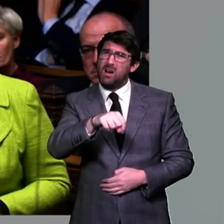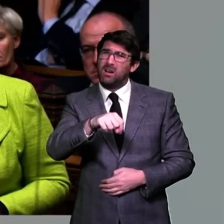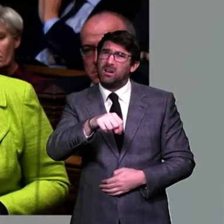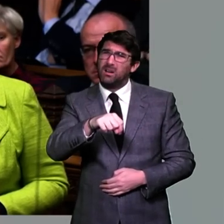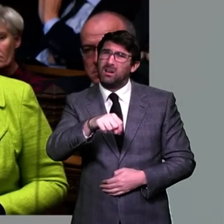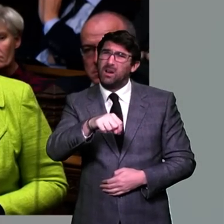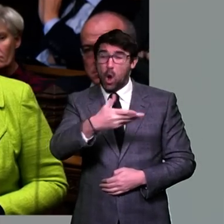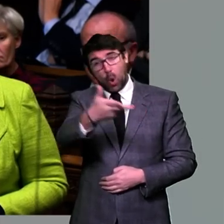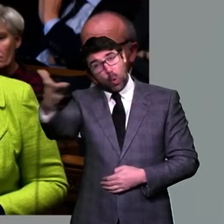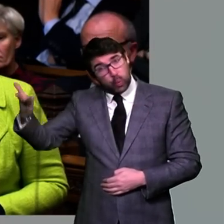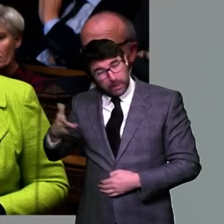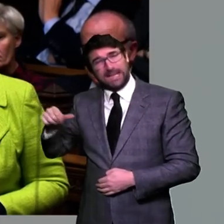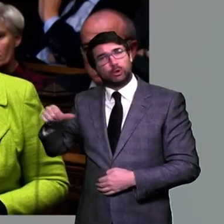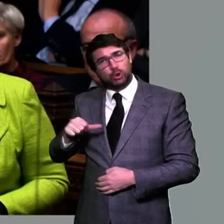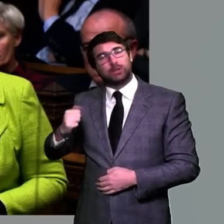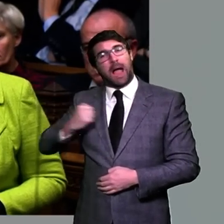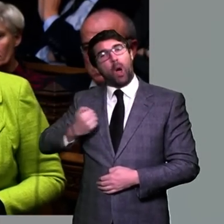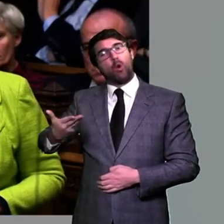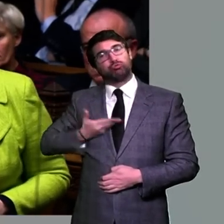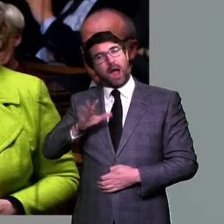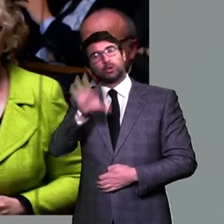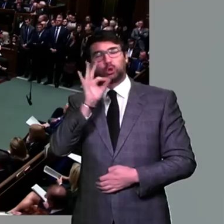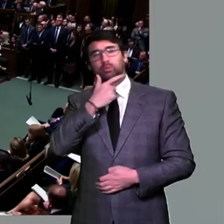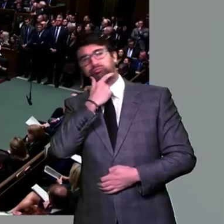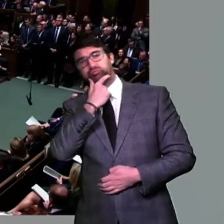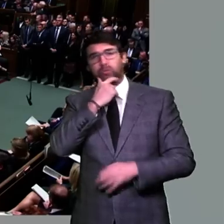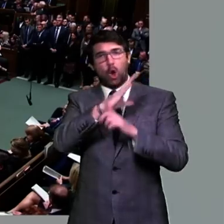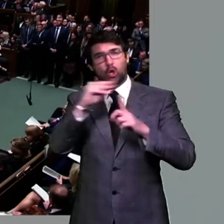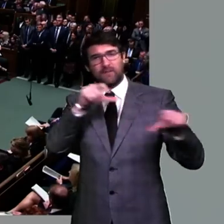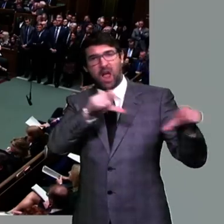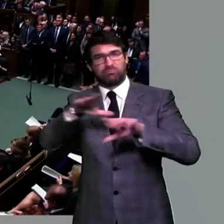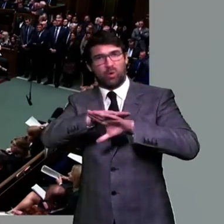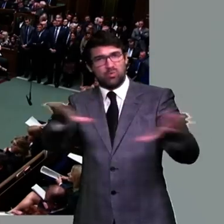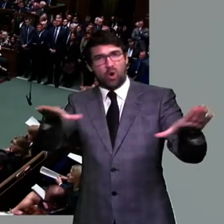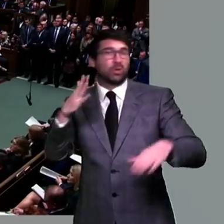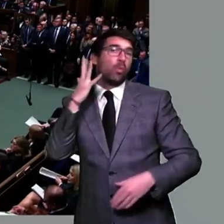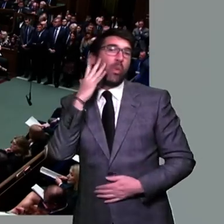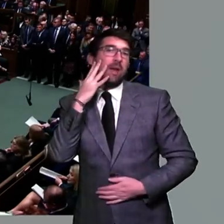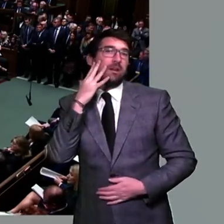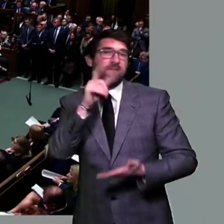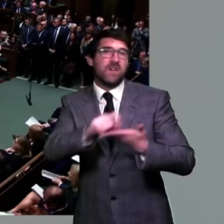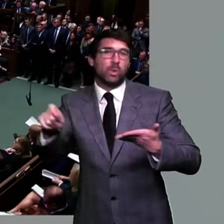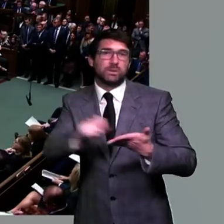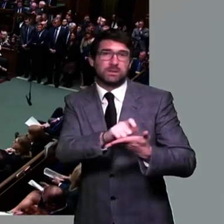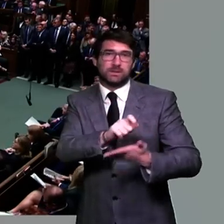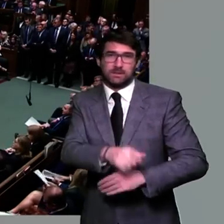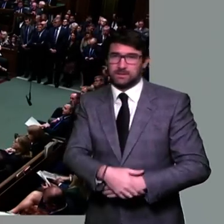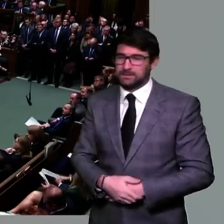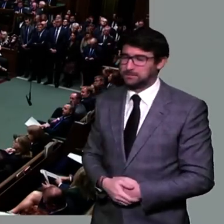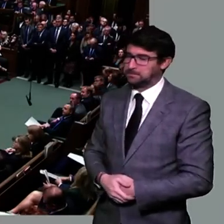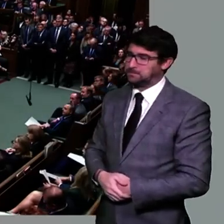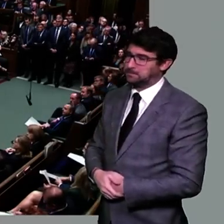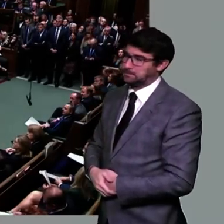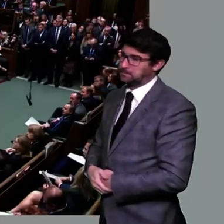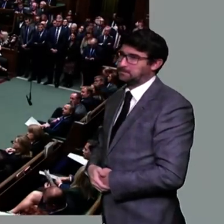will voters get their say on this disastrous government? Prime Minister. We are facing very,